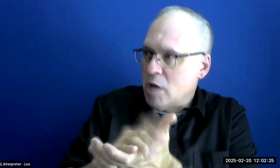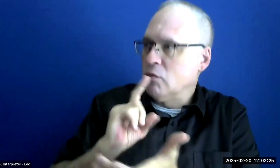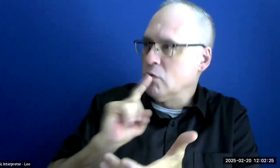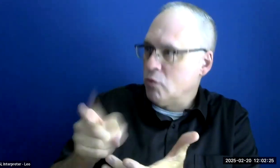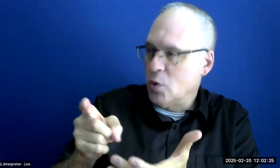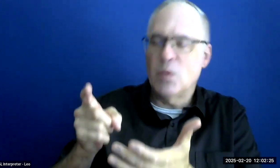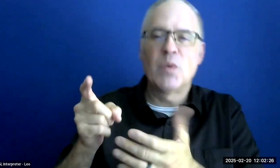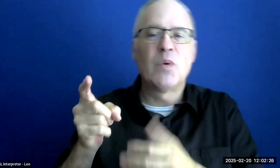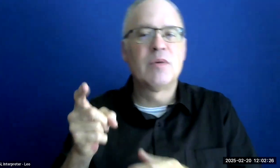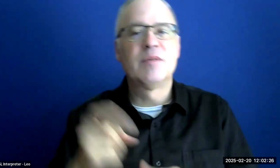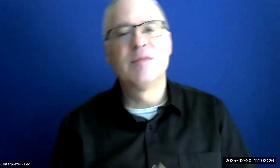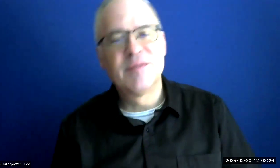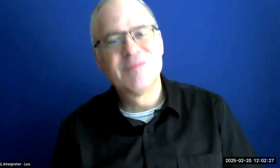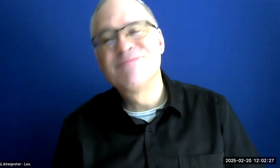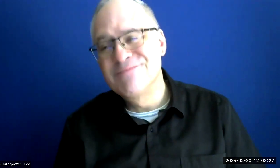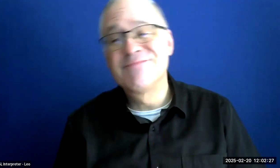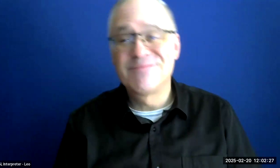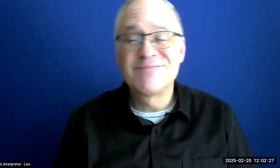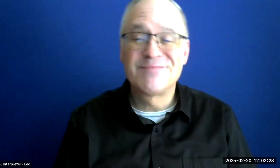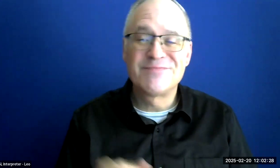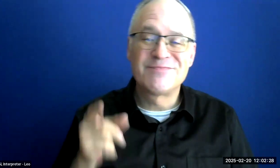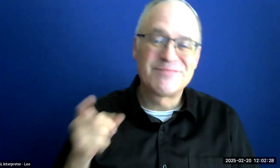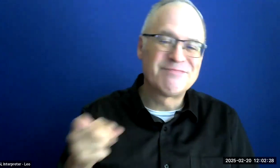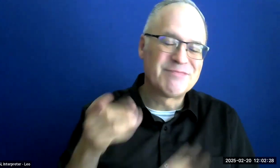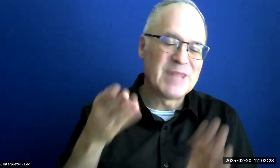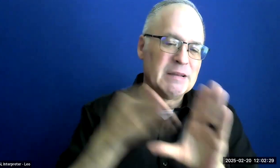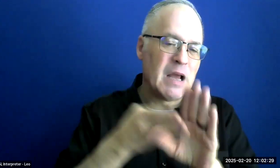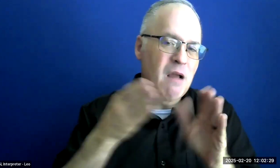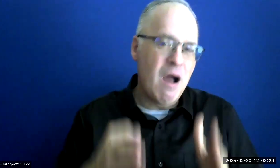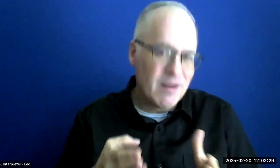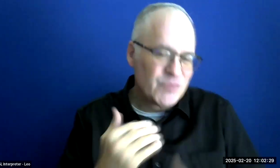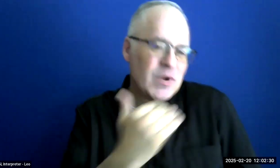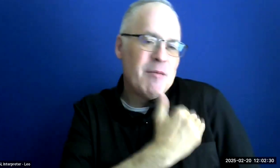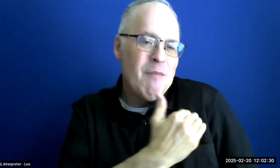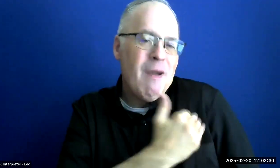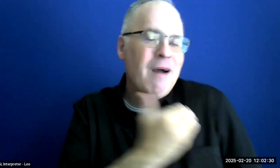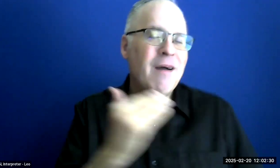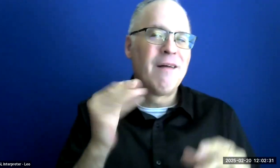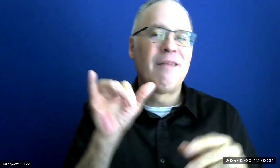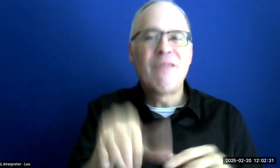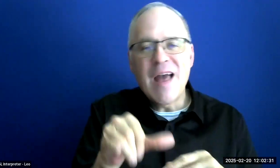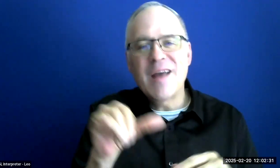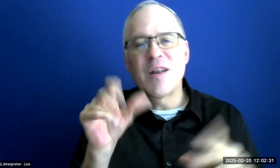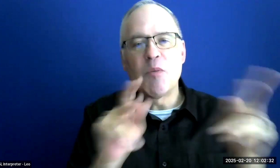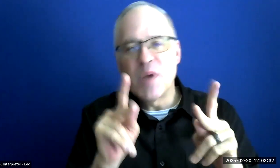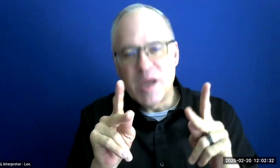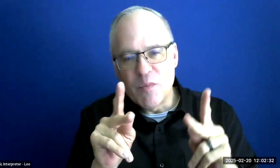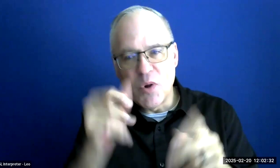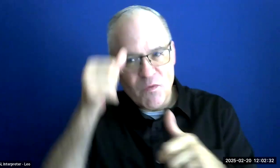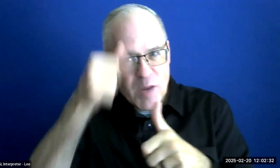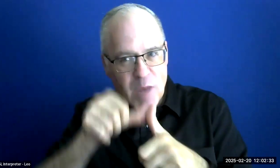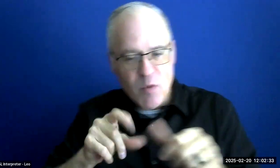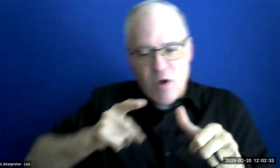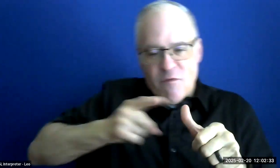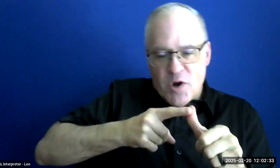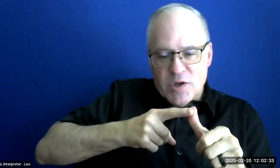so these experts reminded us that people tend to remember the first and the last thing